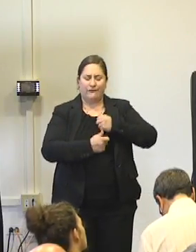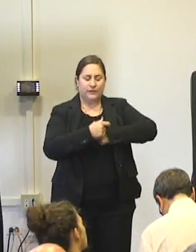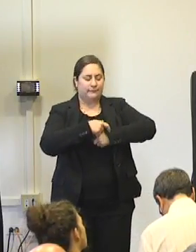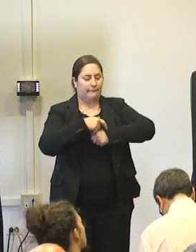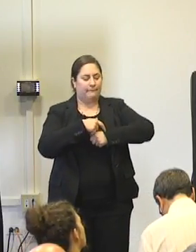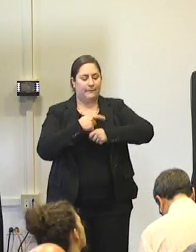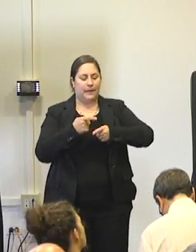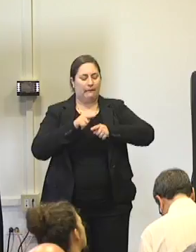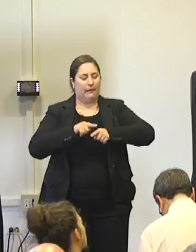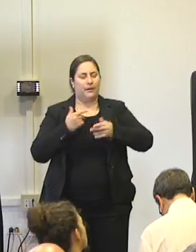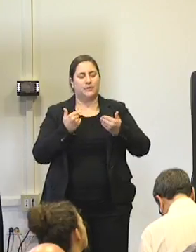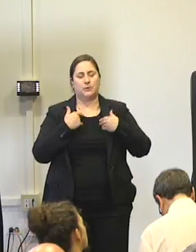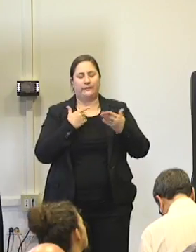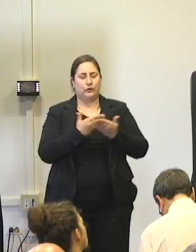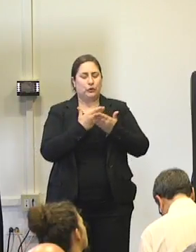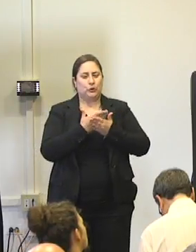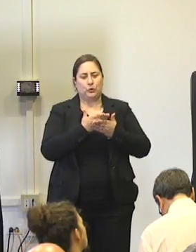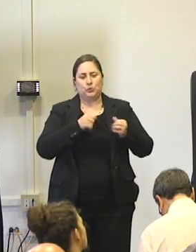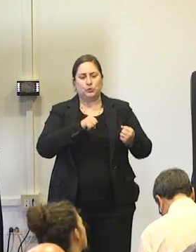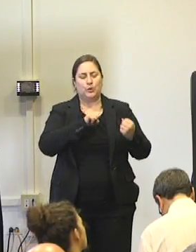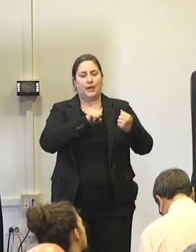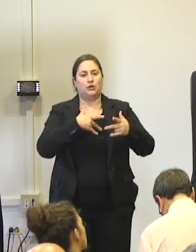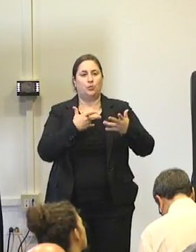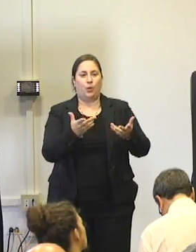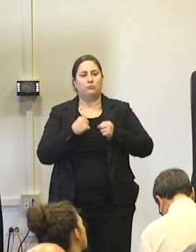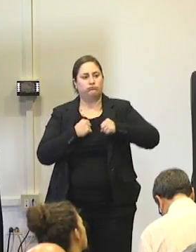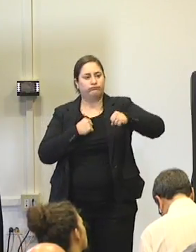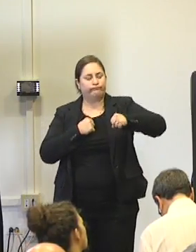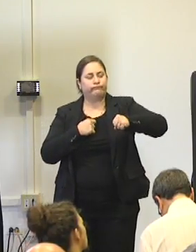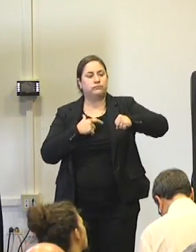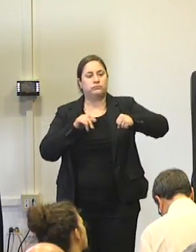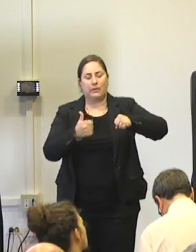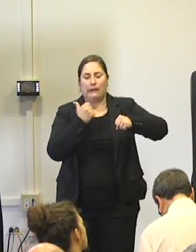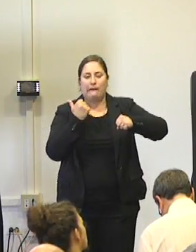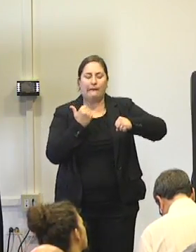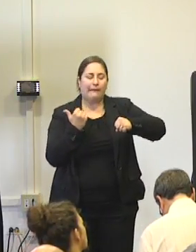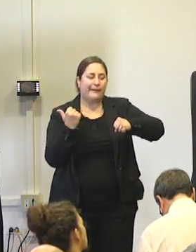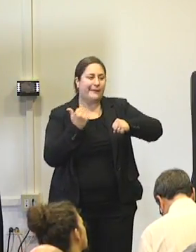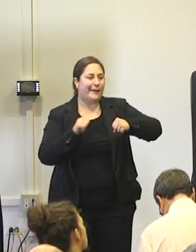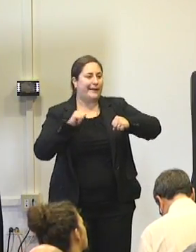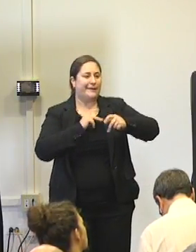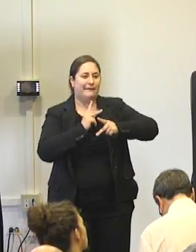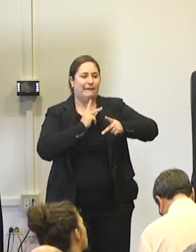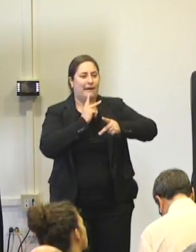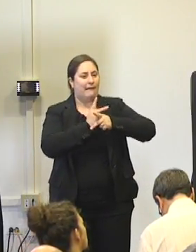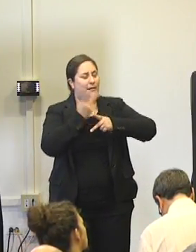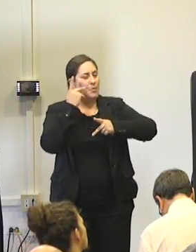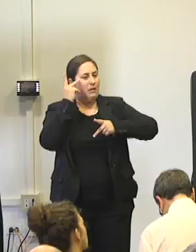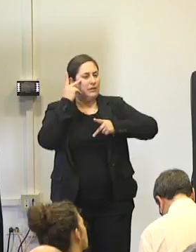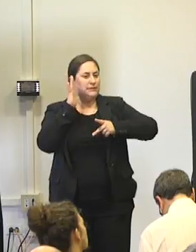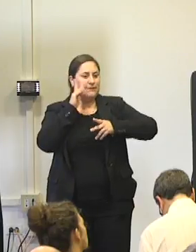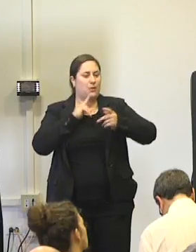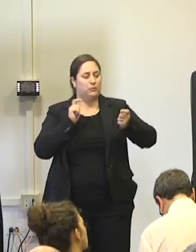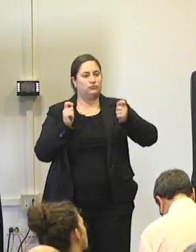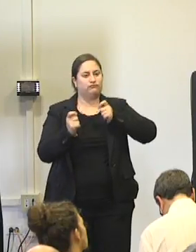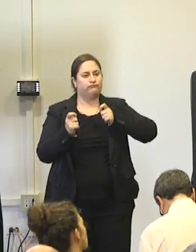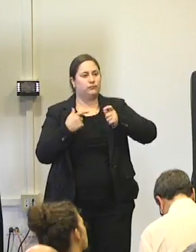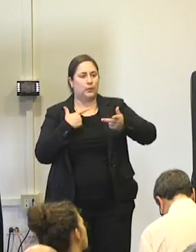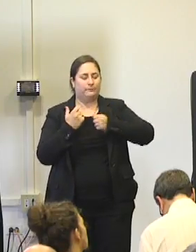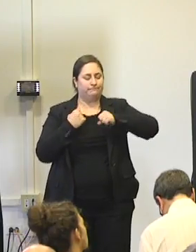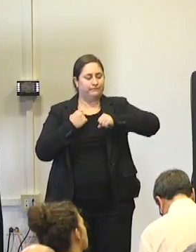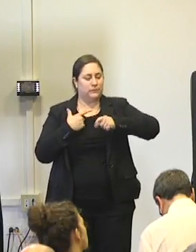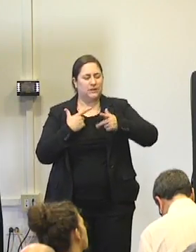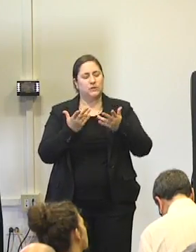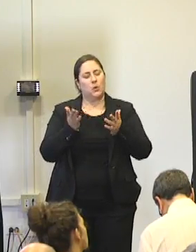instance, there's a new strategy to sort of push back on any backlash politics. And in our